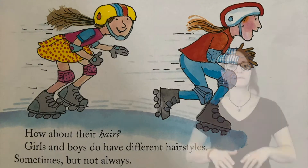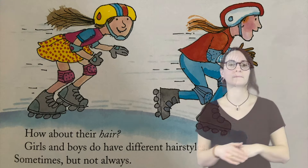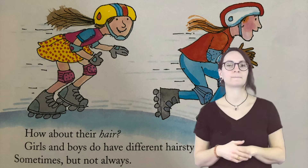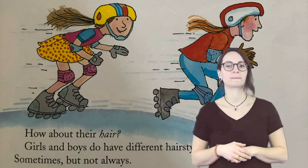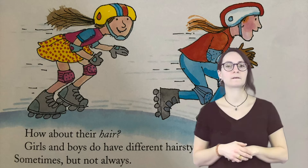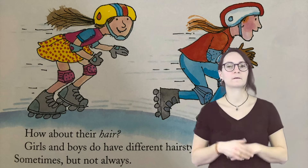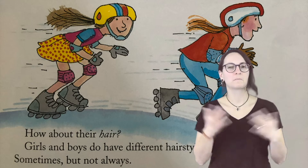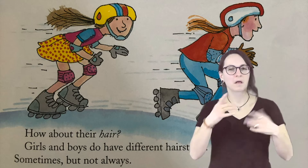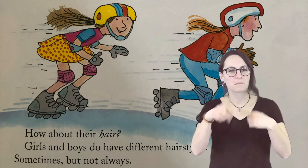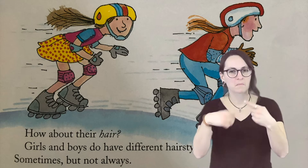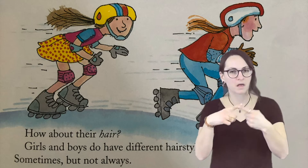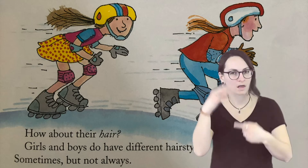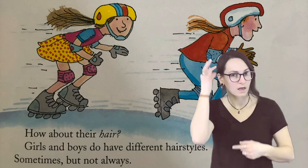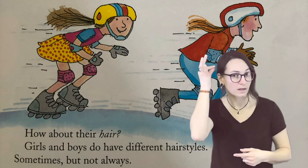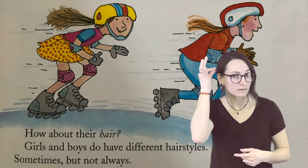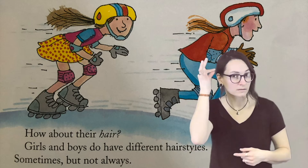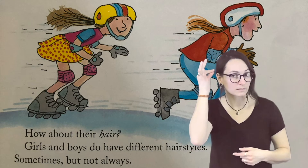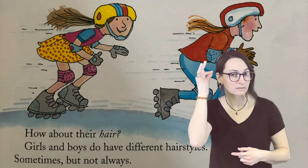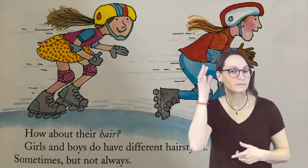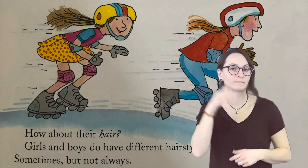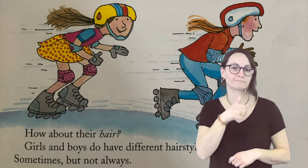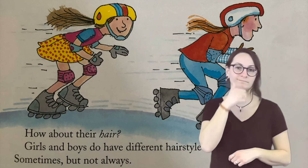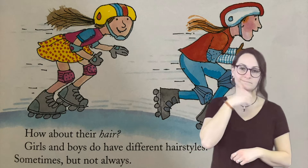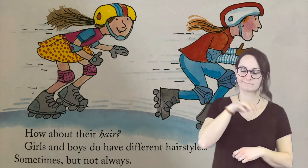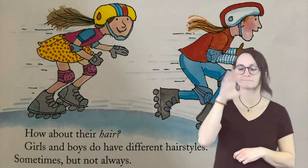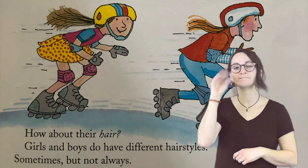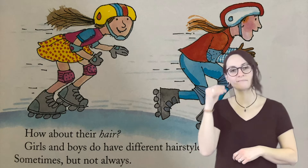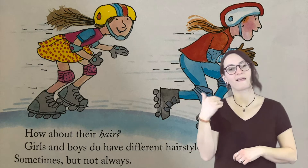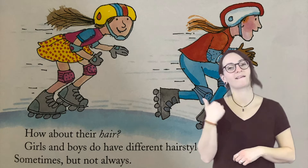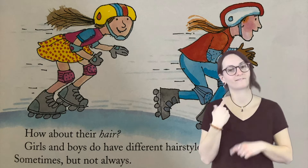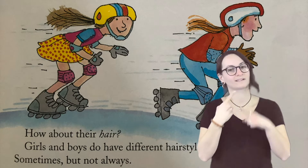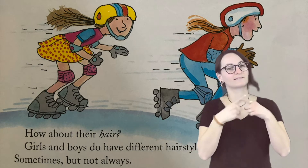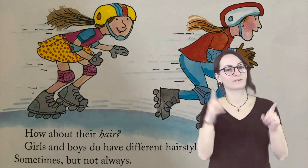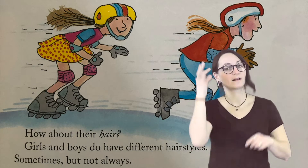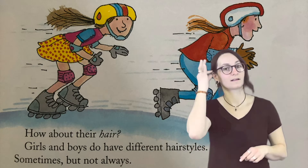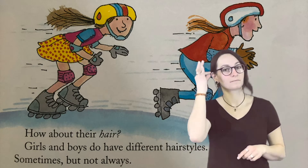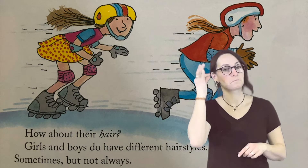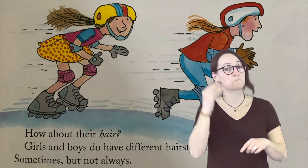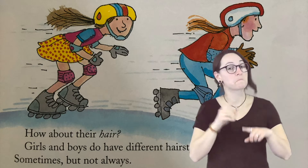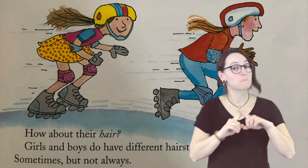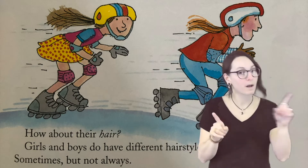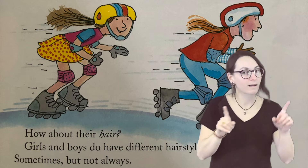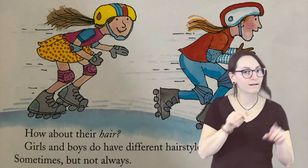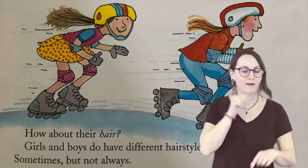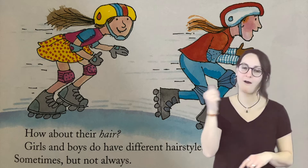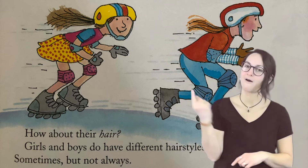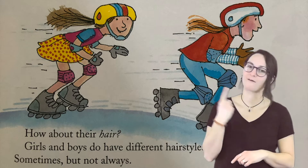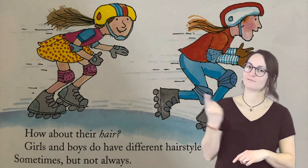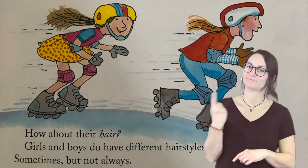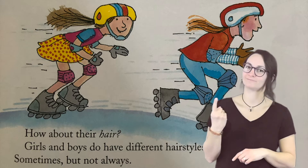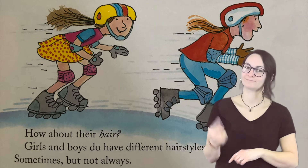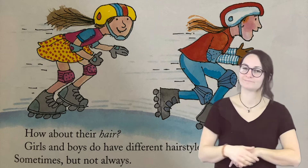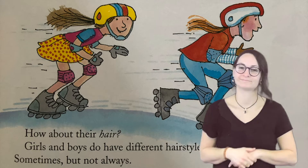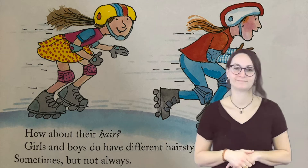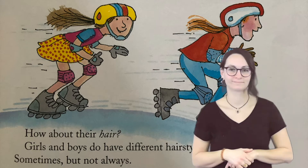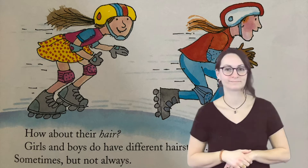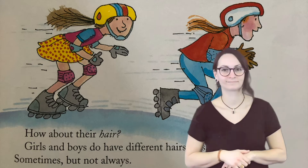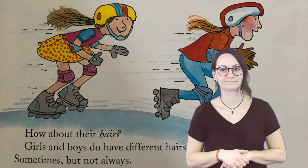How about their hair? Girls and boys do have different hairstyles, sometimes, but not